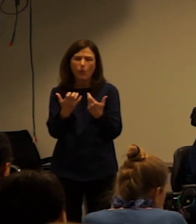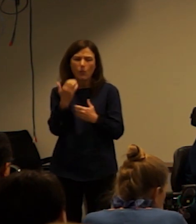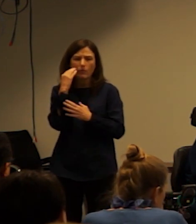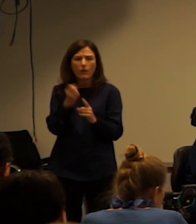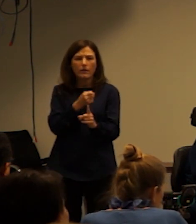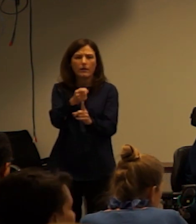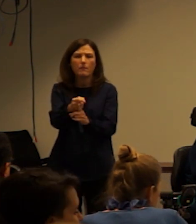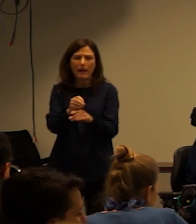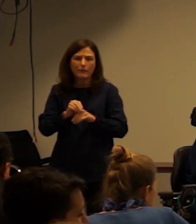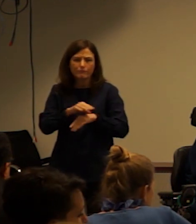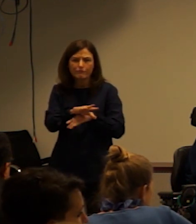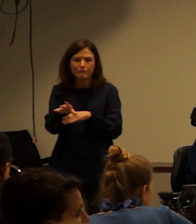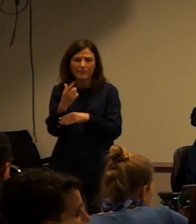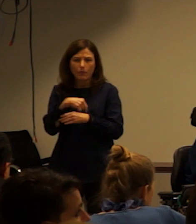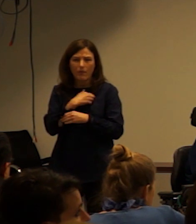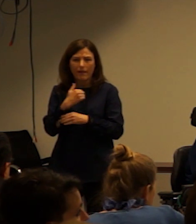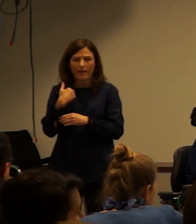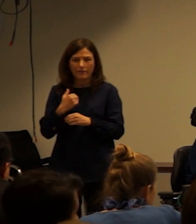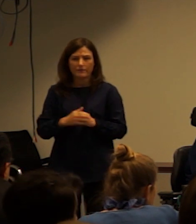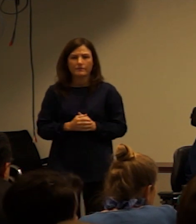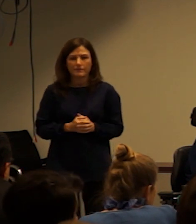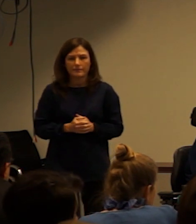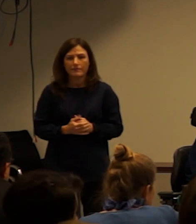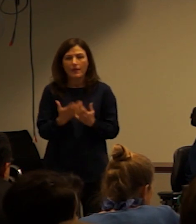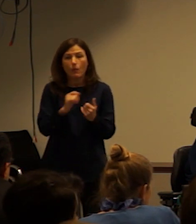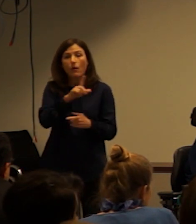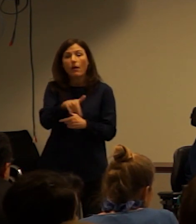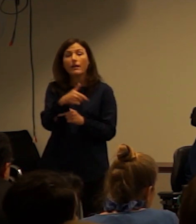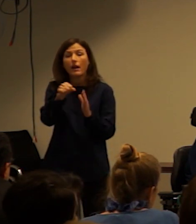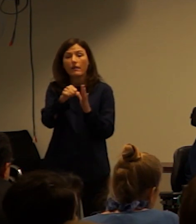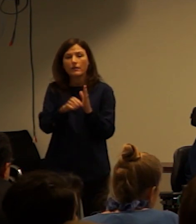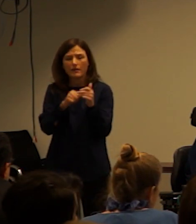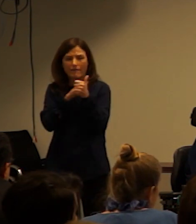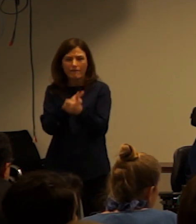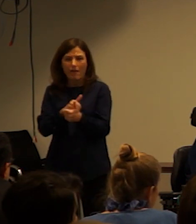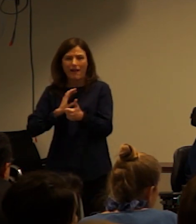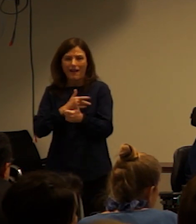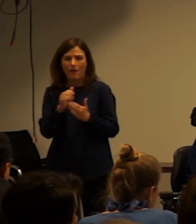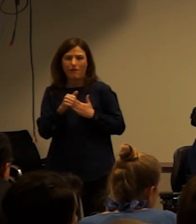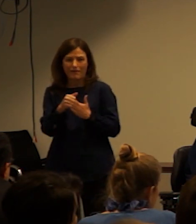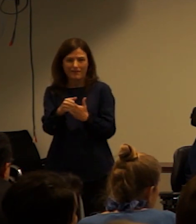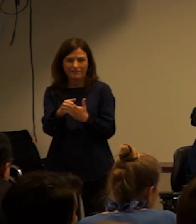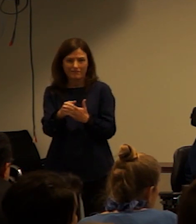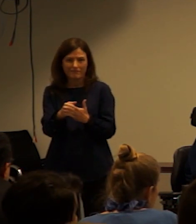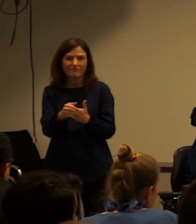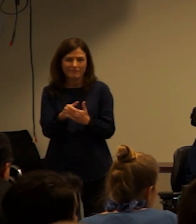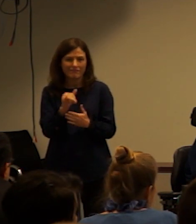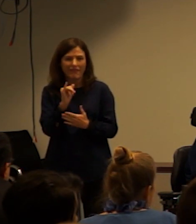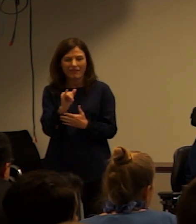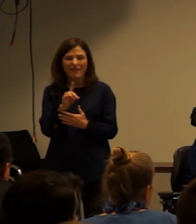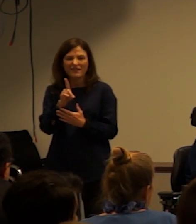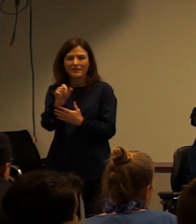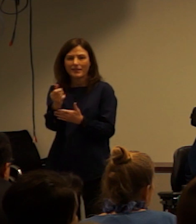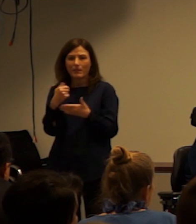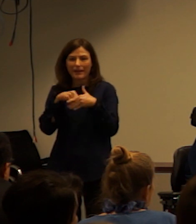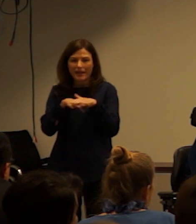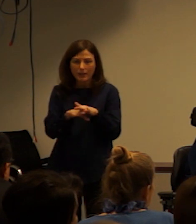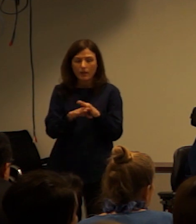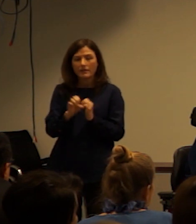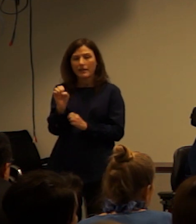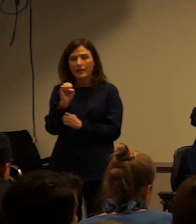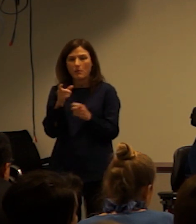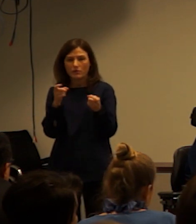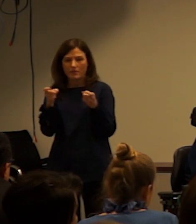okay? Because we want other states to follow our lead in disability integration and emergency